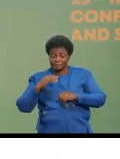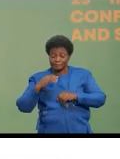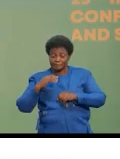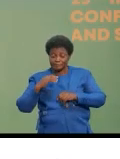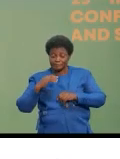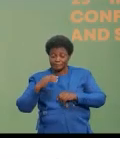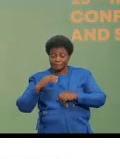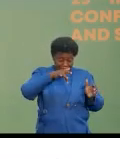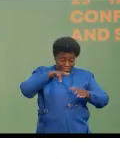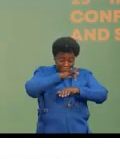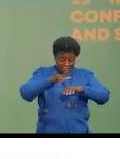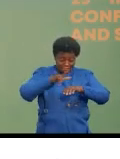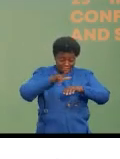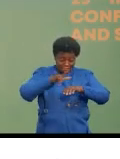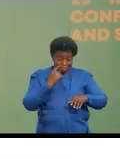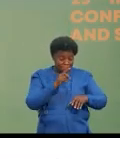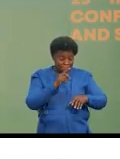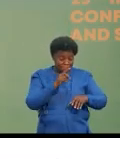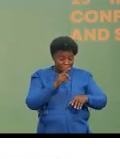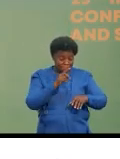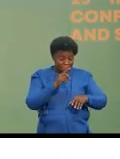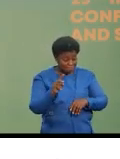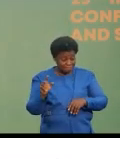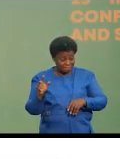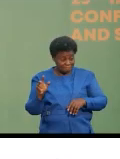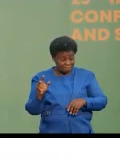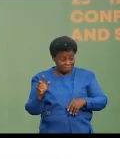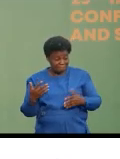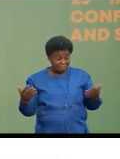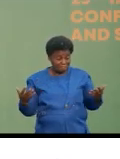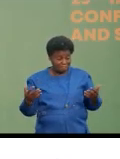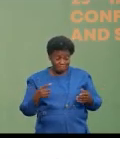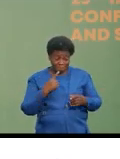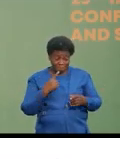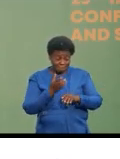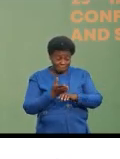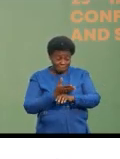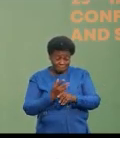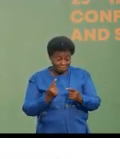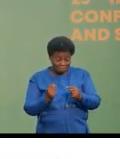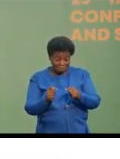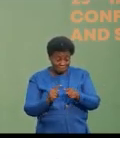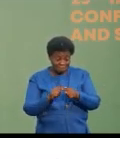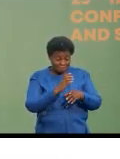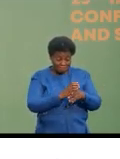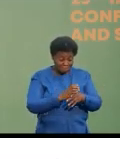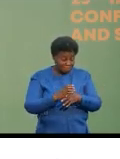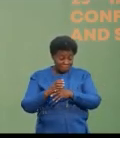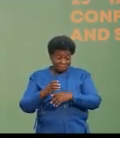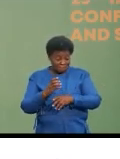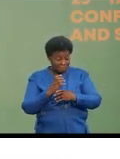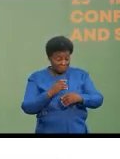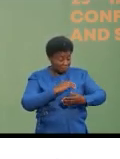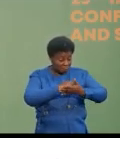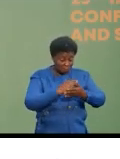in the second and in the third 95s. We're not linking people fast enough to treatment and to care, and we're not